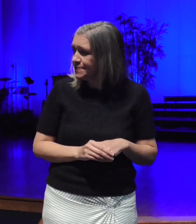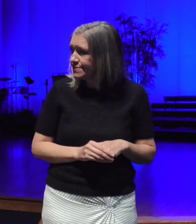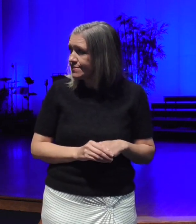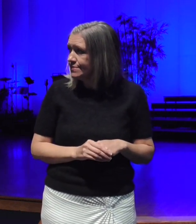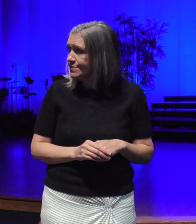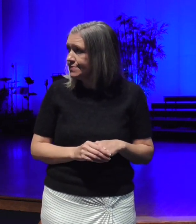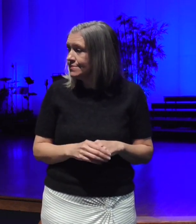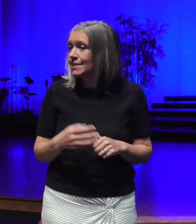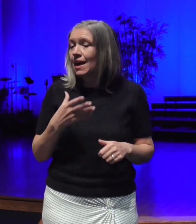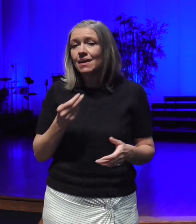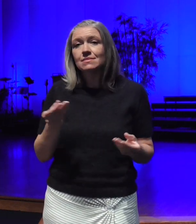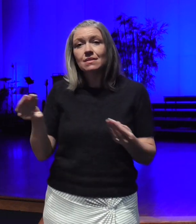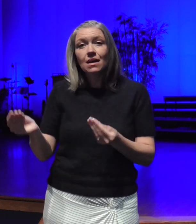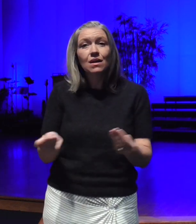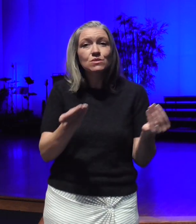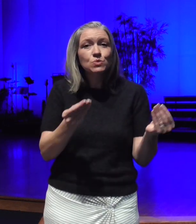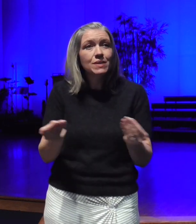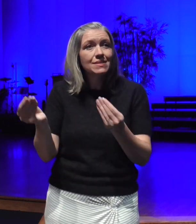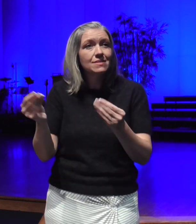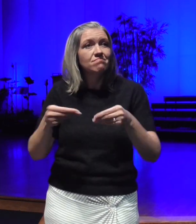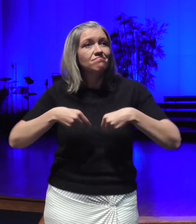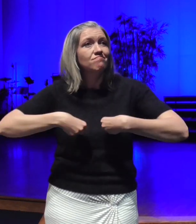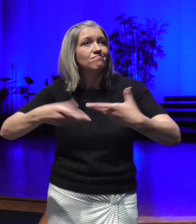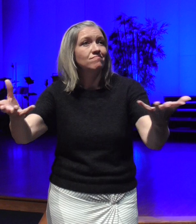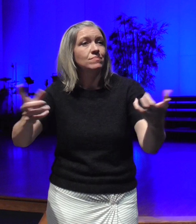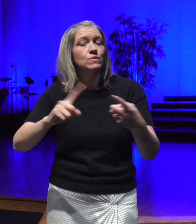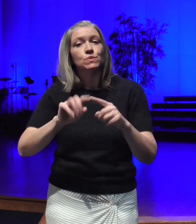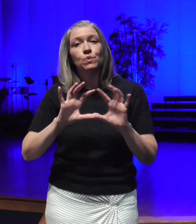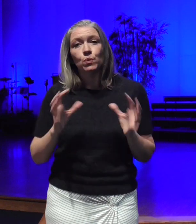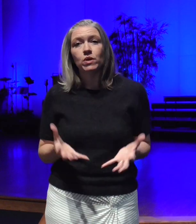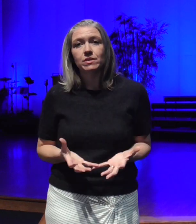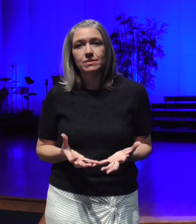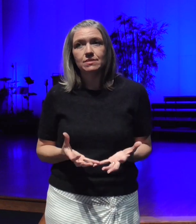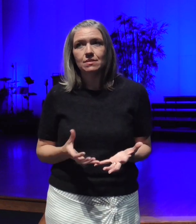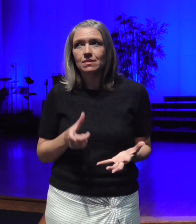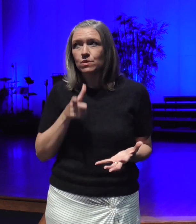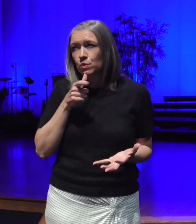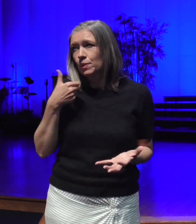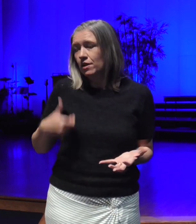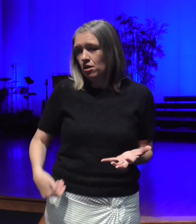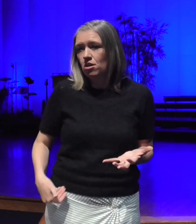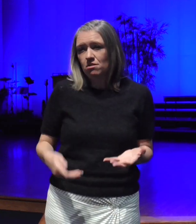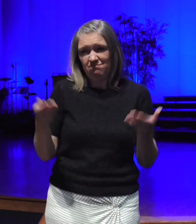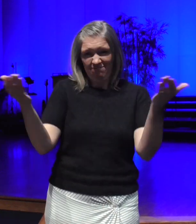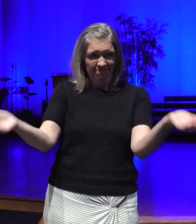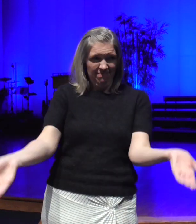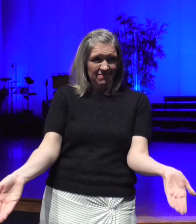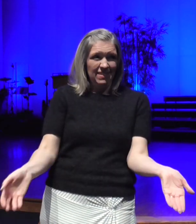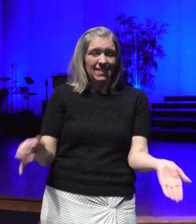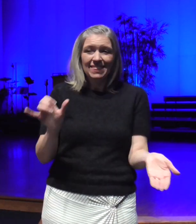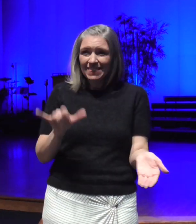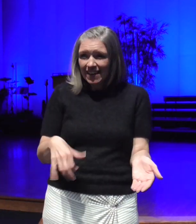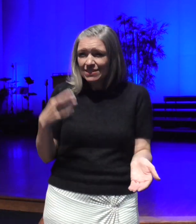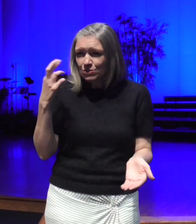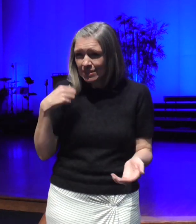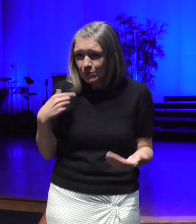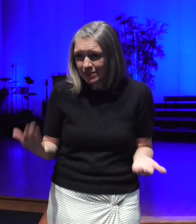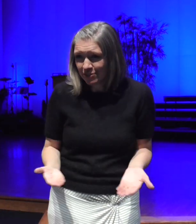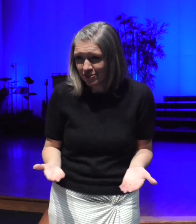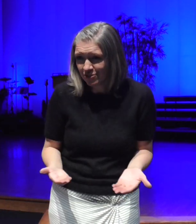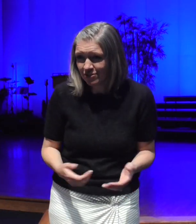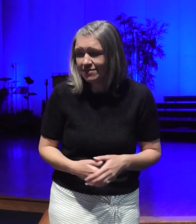and being a conduit for it in our world. This is who we are. This is what we came here to